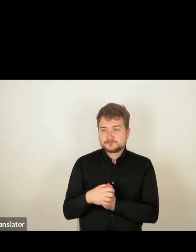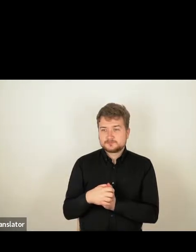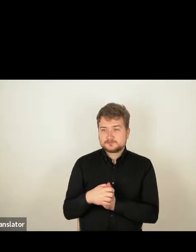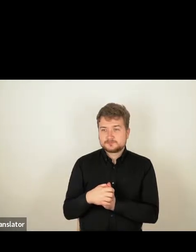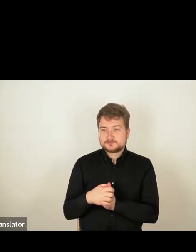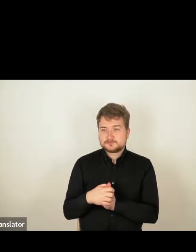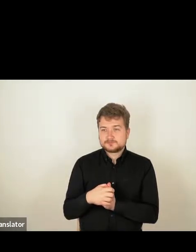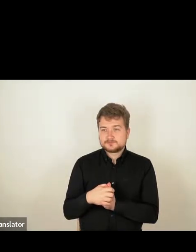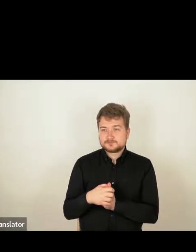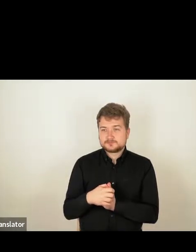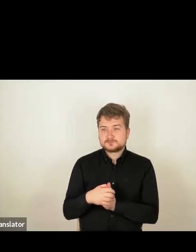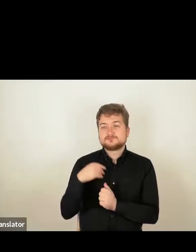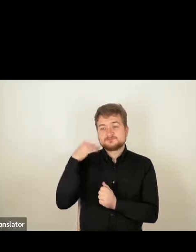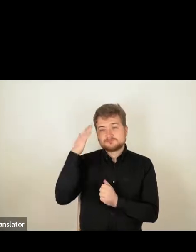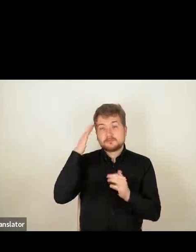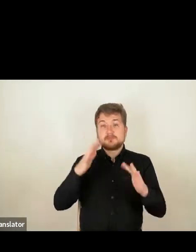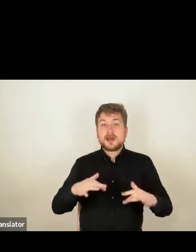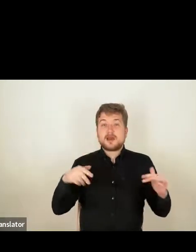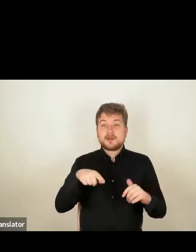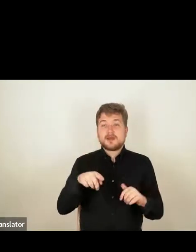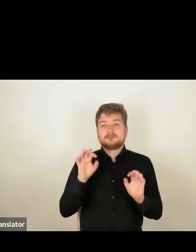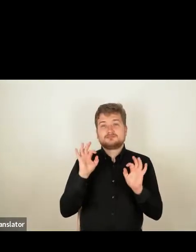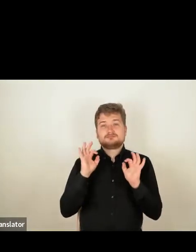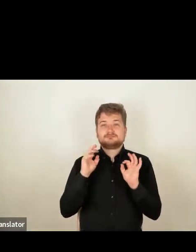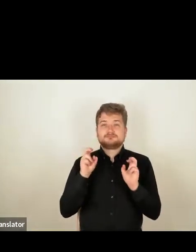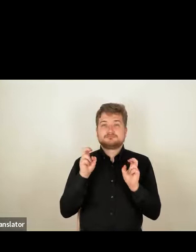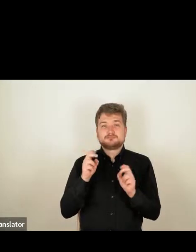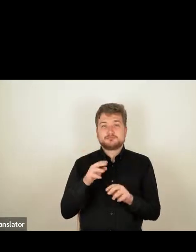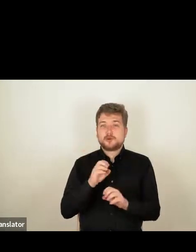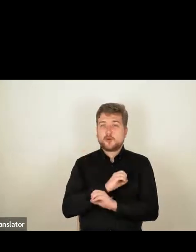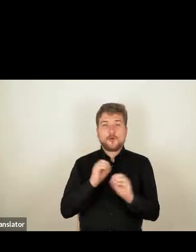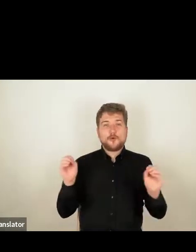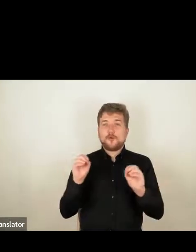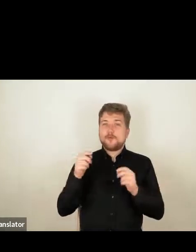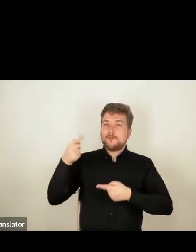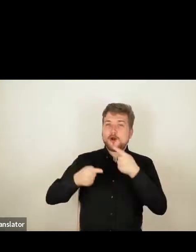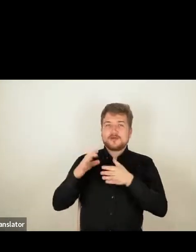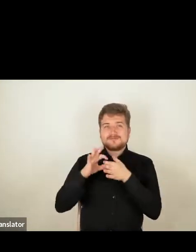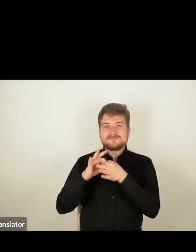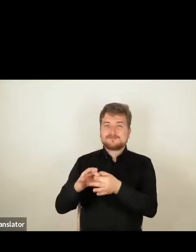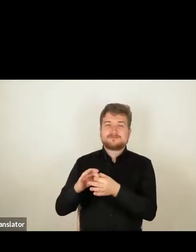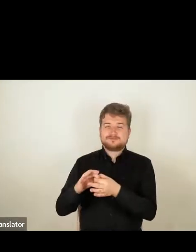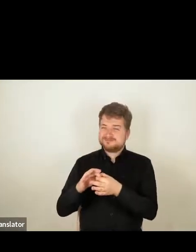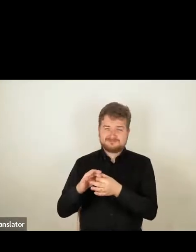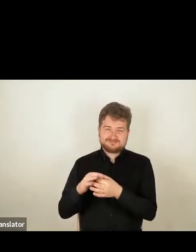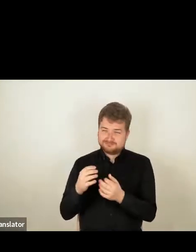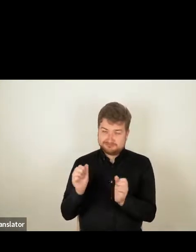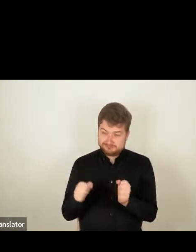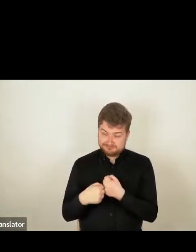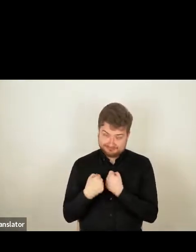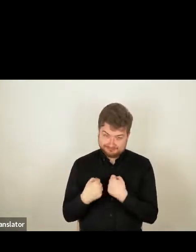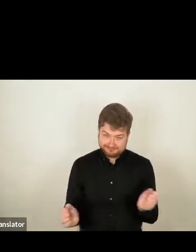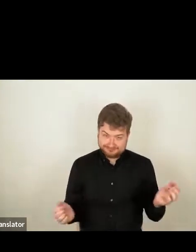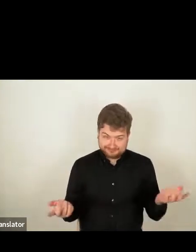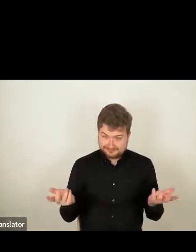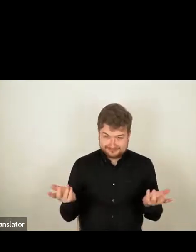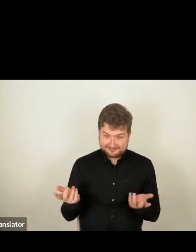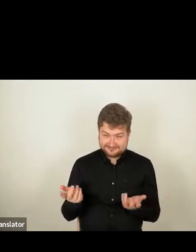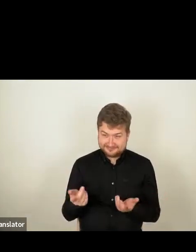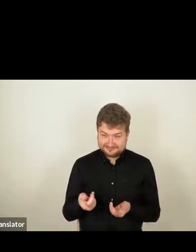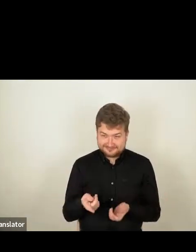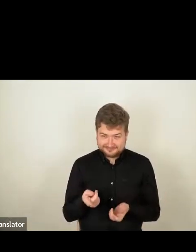institution. I'm not suggesting it is. I don't really think it is. I was in a former life parliamentary staff. I've